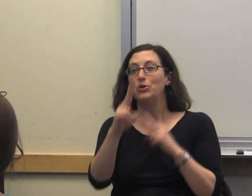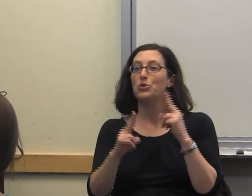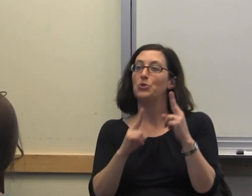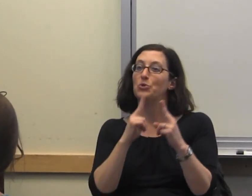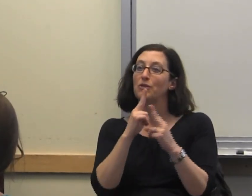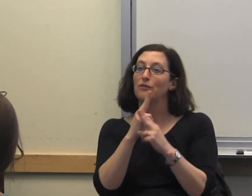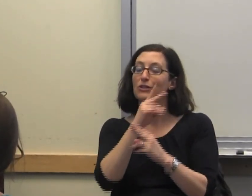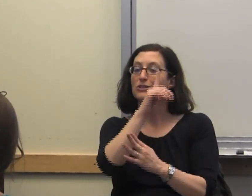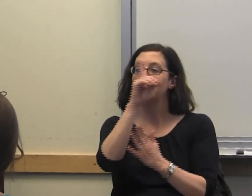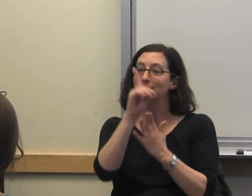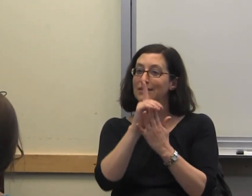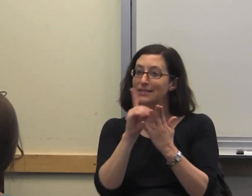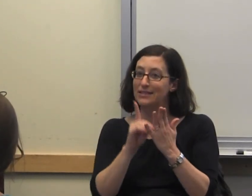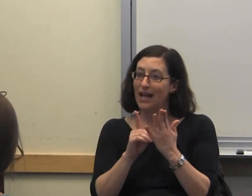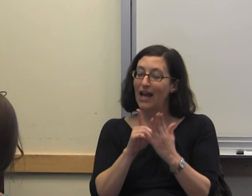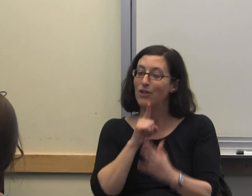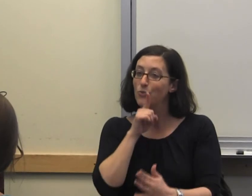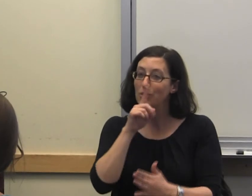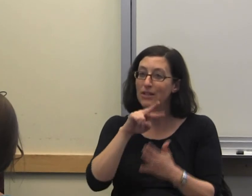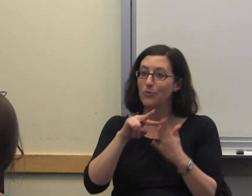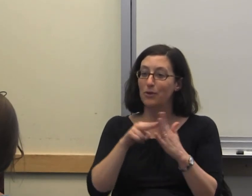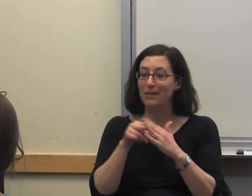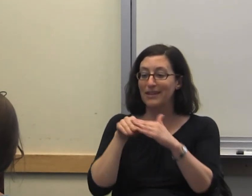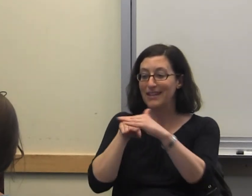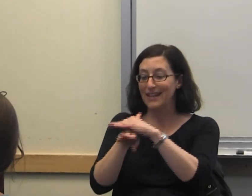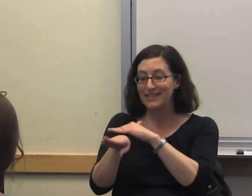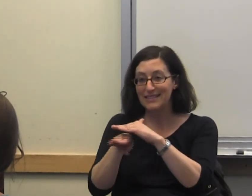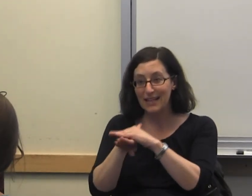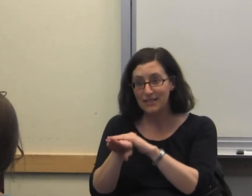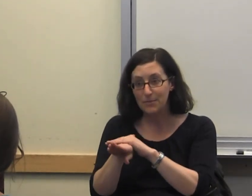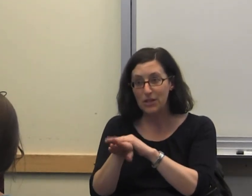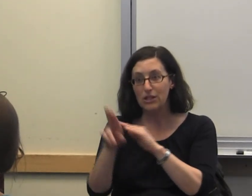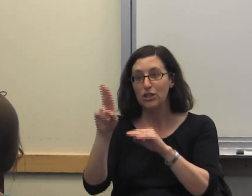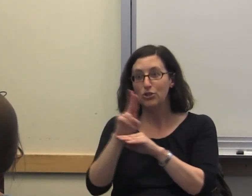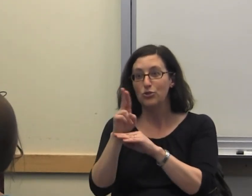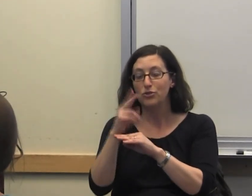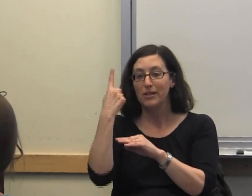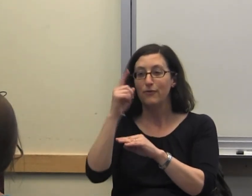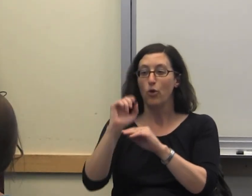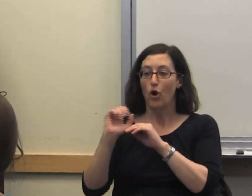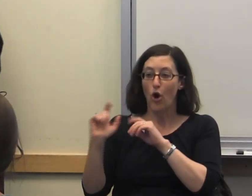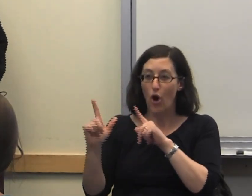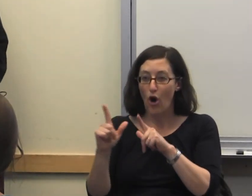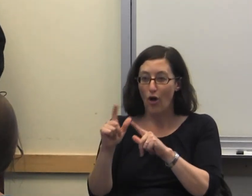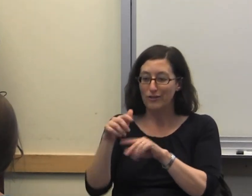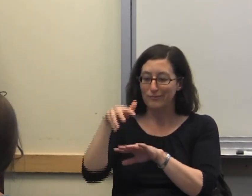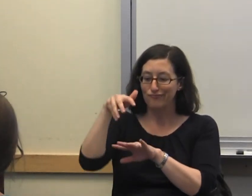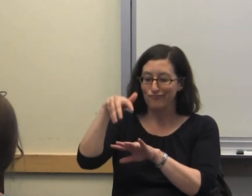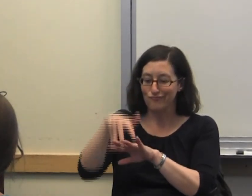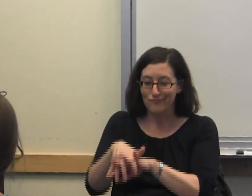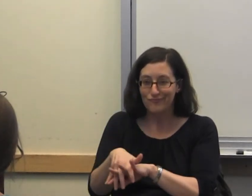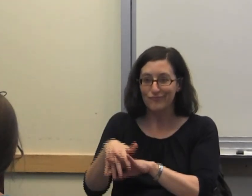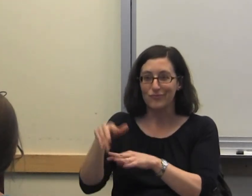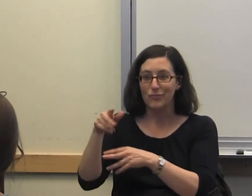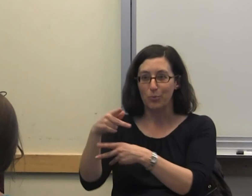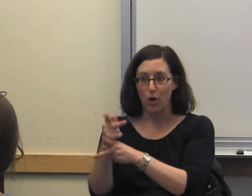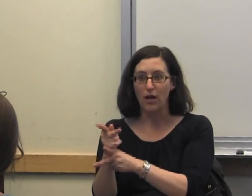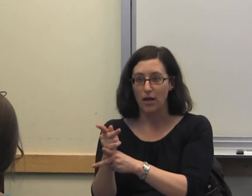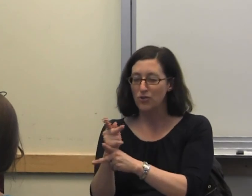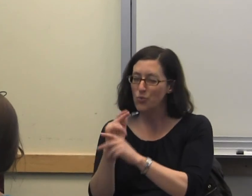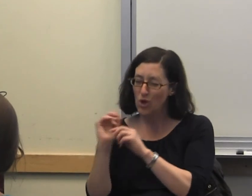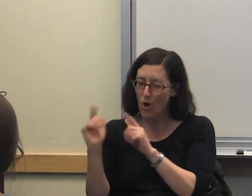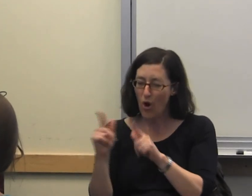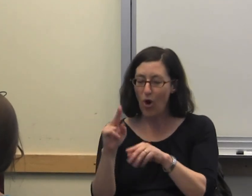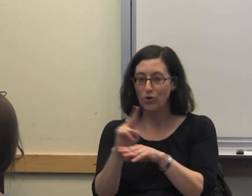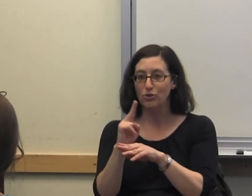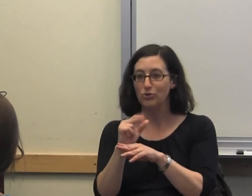or service or technology where the accessibility, usability for all users is baked into the product that we all use, rather than